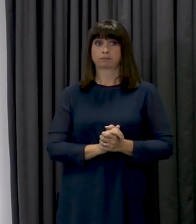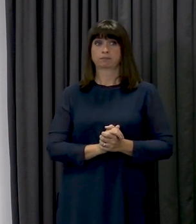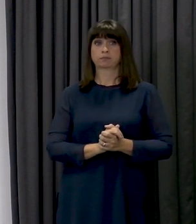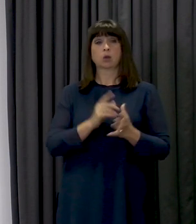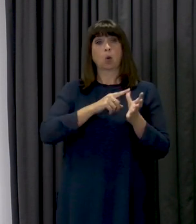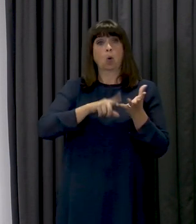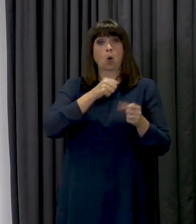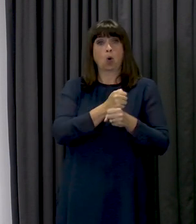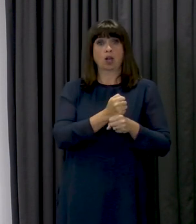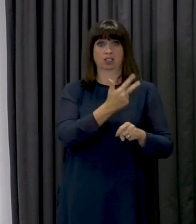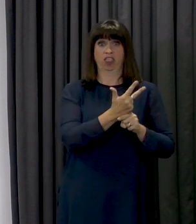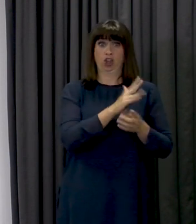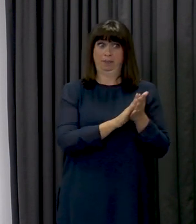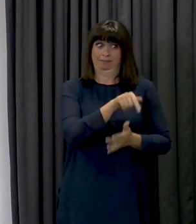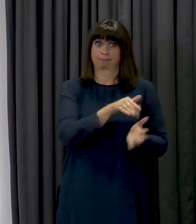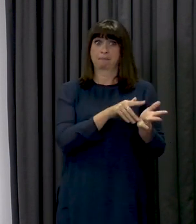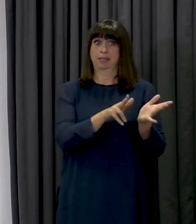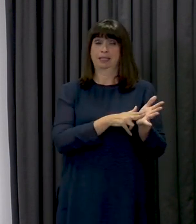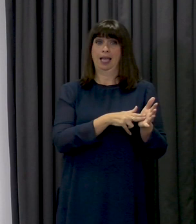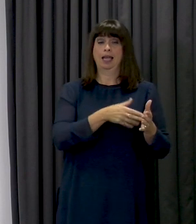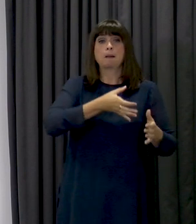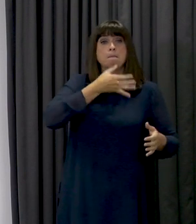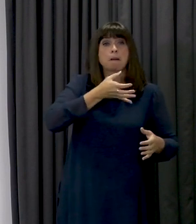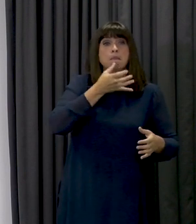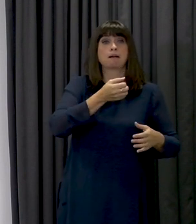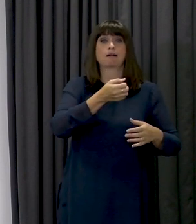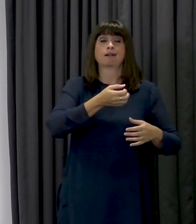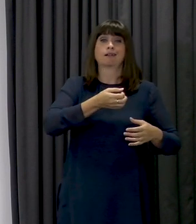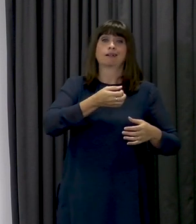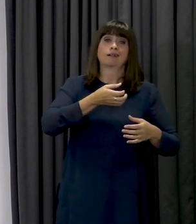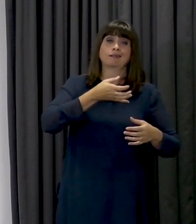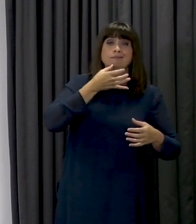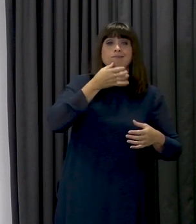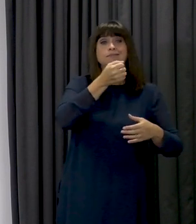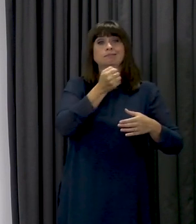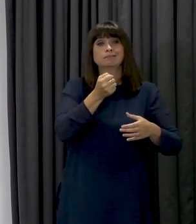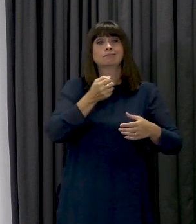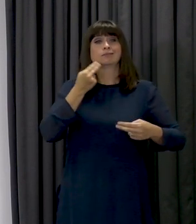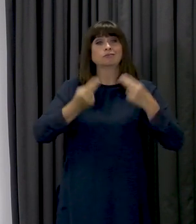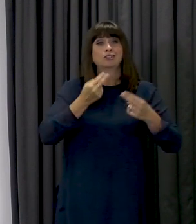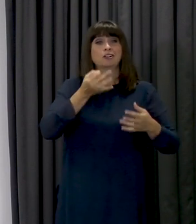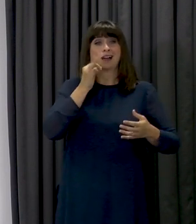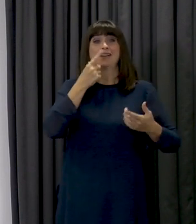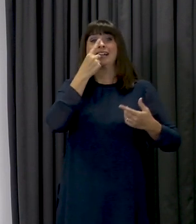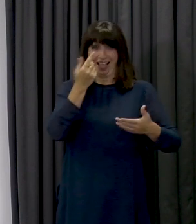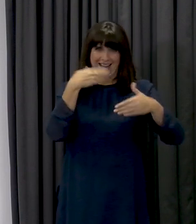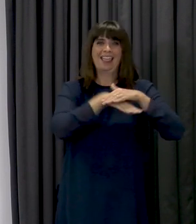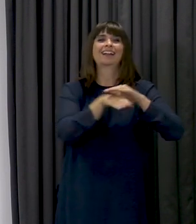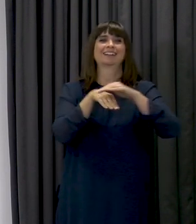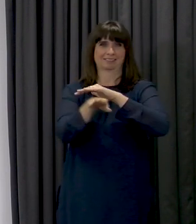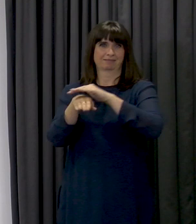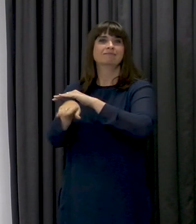from August the 3rd, from Monday, pubs, bars, restaurants and cafes will be able to reopen